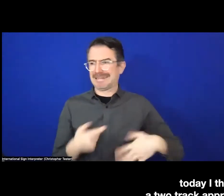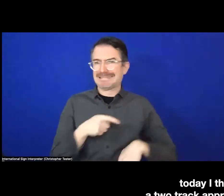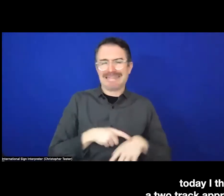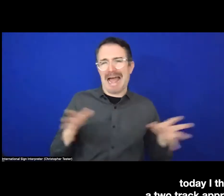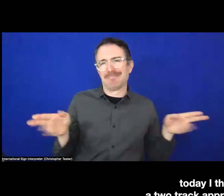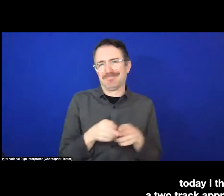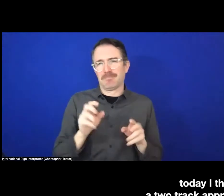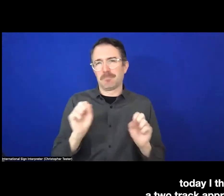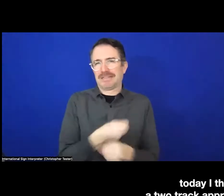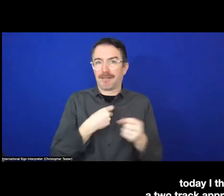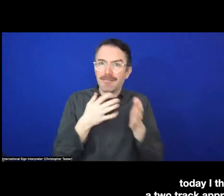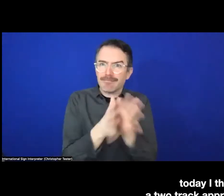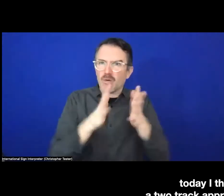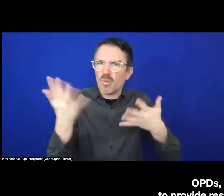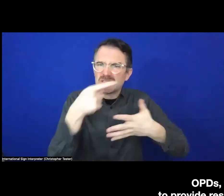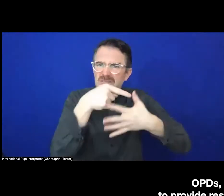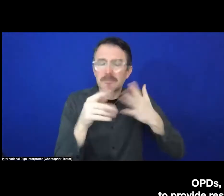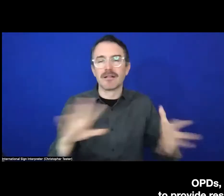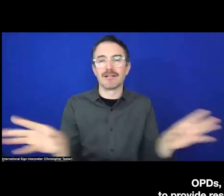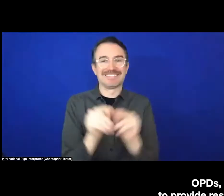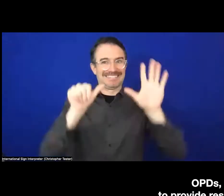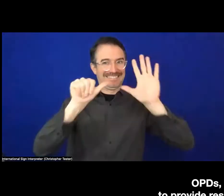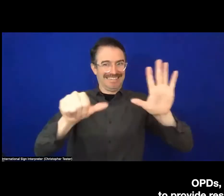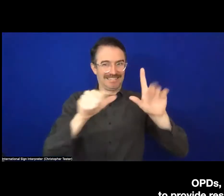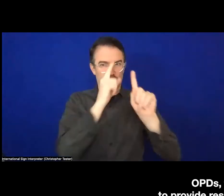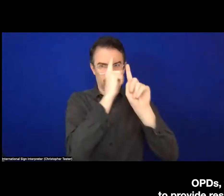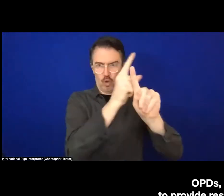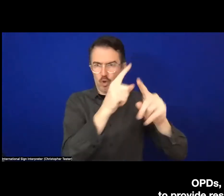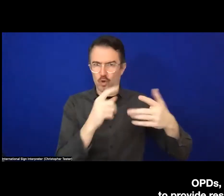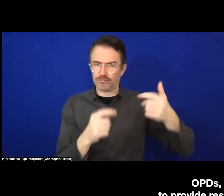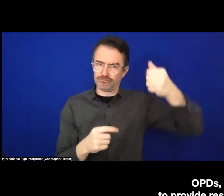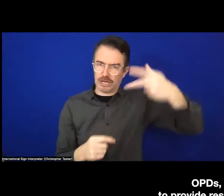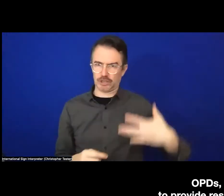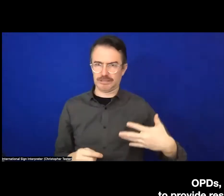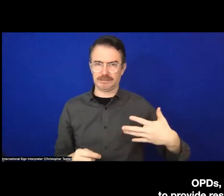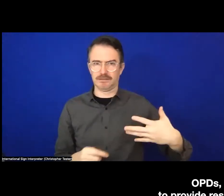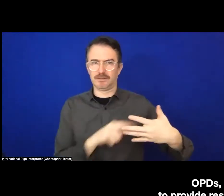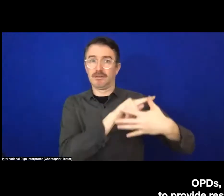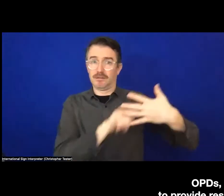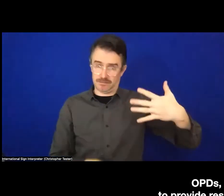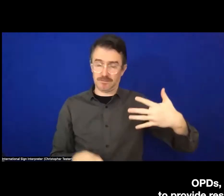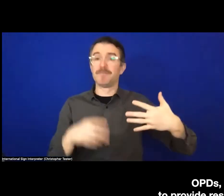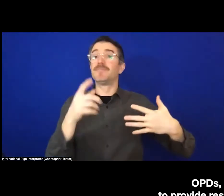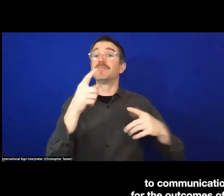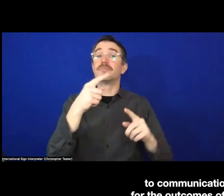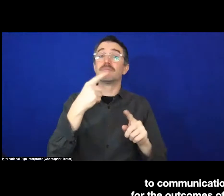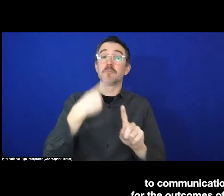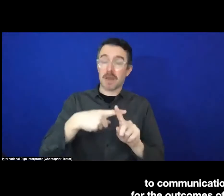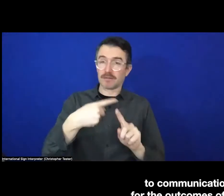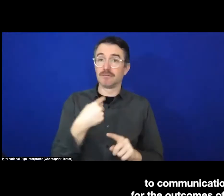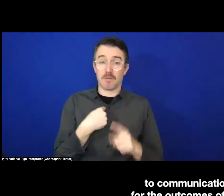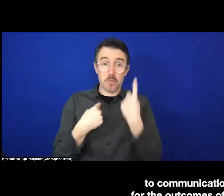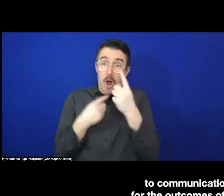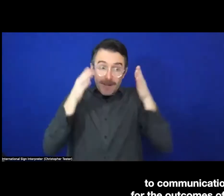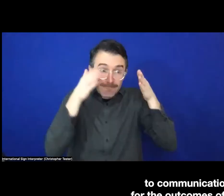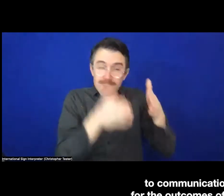Today, I think we need a 2-track approach to capacitate OPDs. A track 1 to provide resources for OPDs